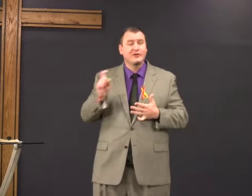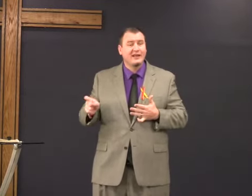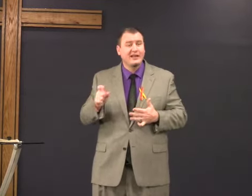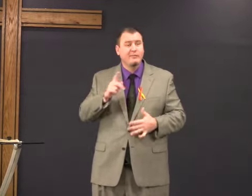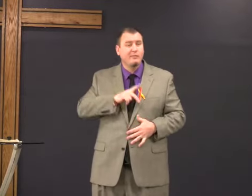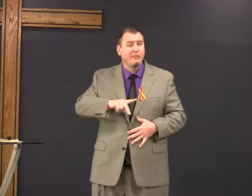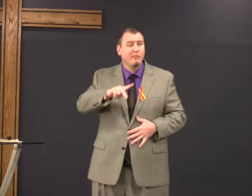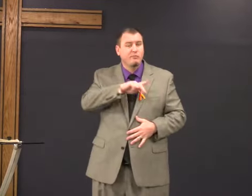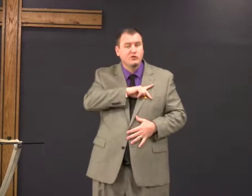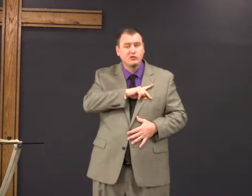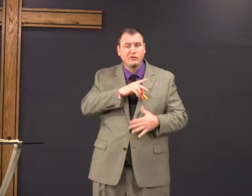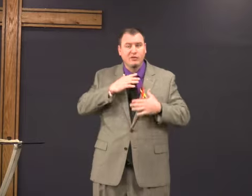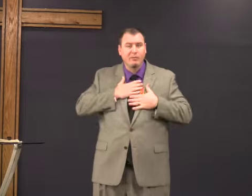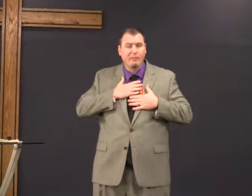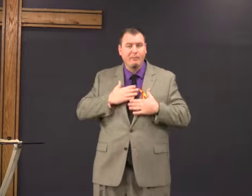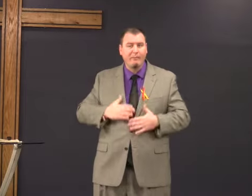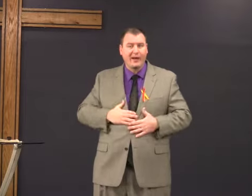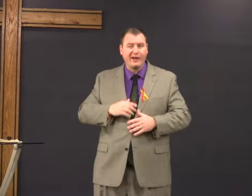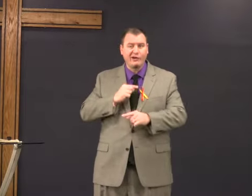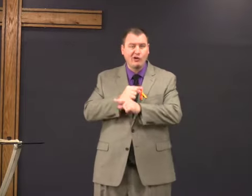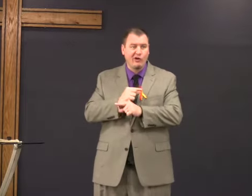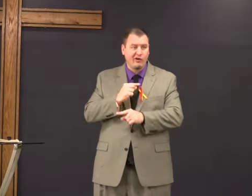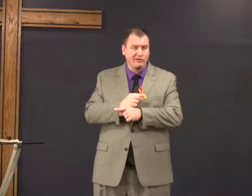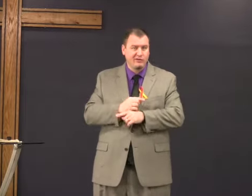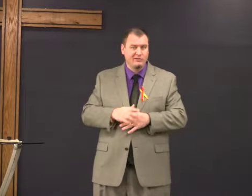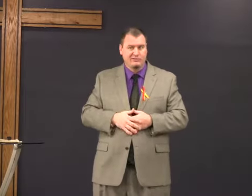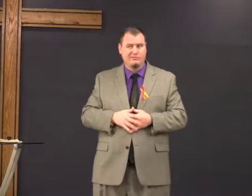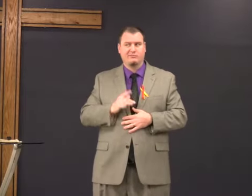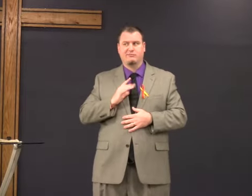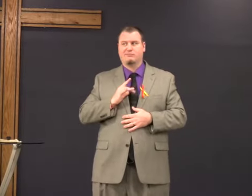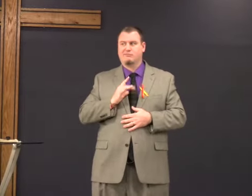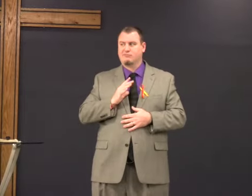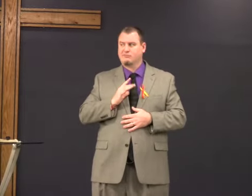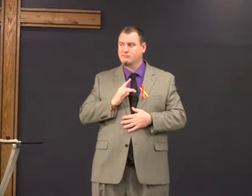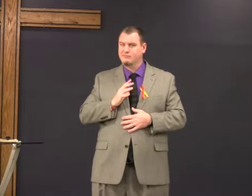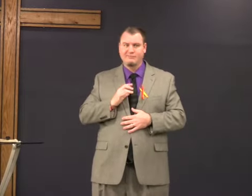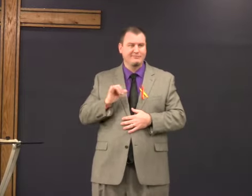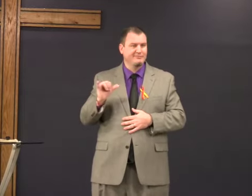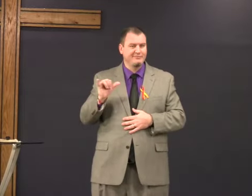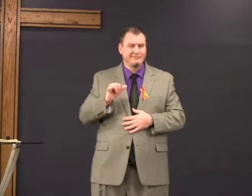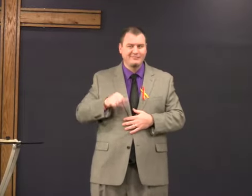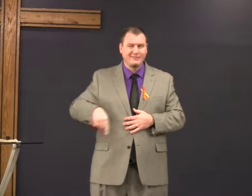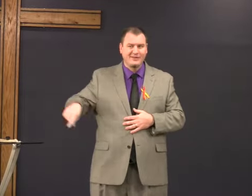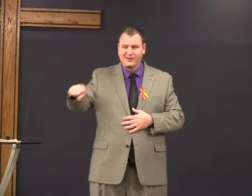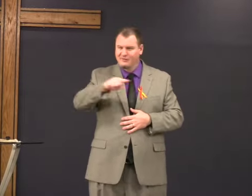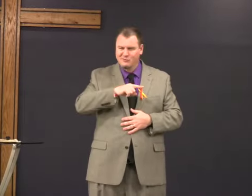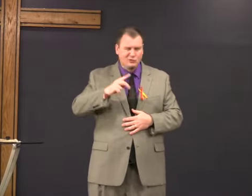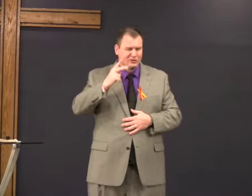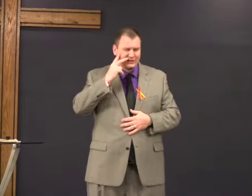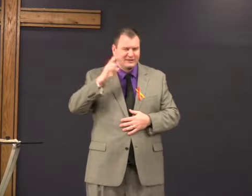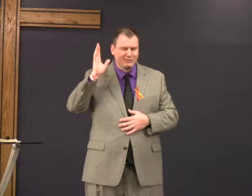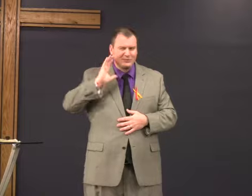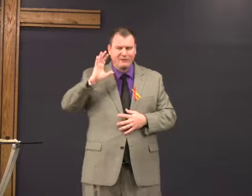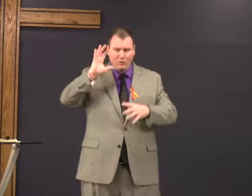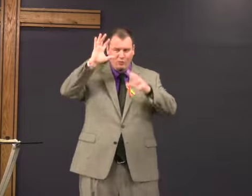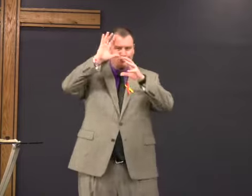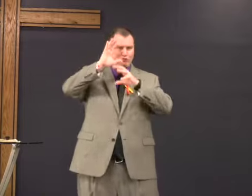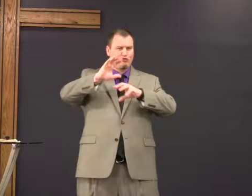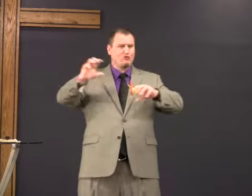was okay by the king, and gave him the supplies, and then also we see here, he gave him his own